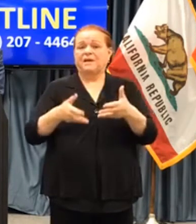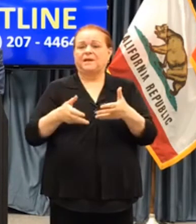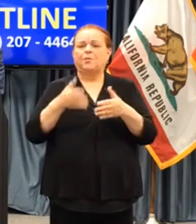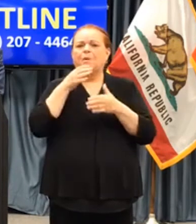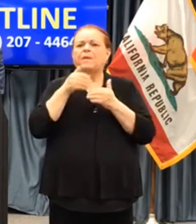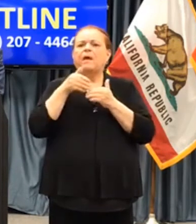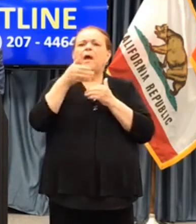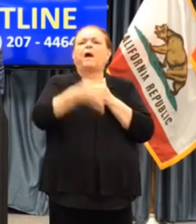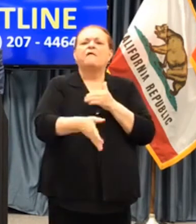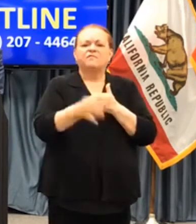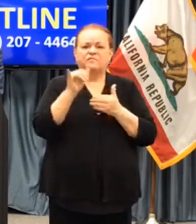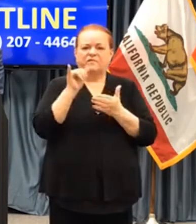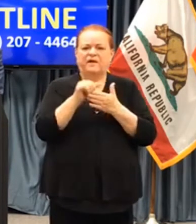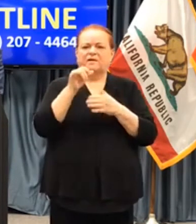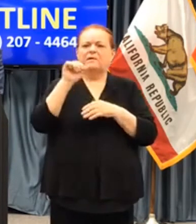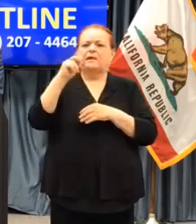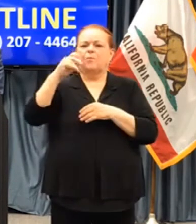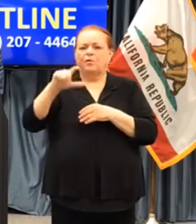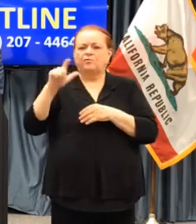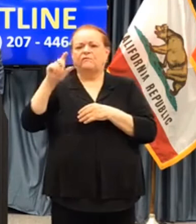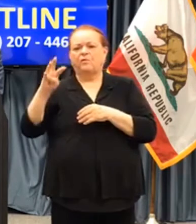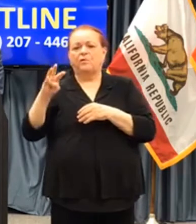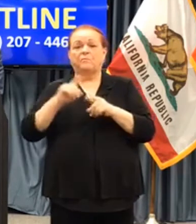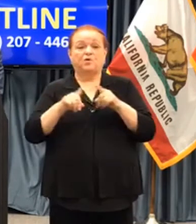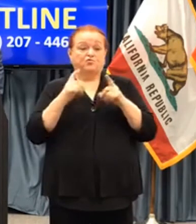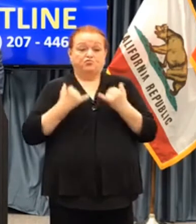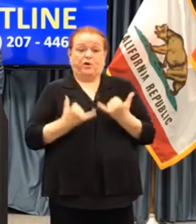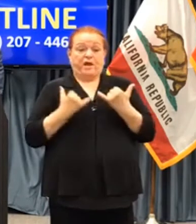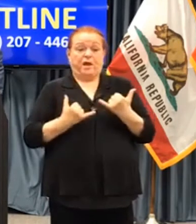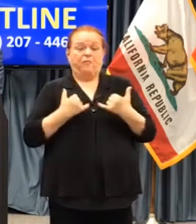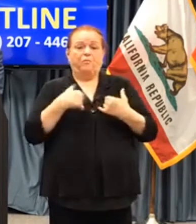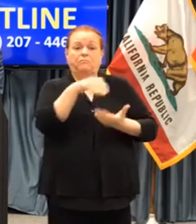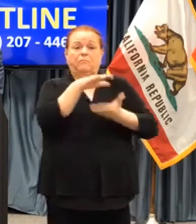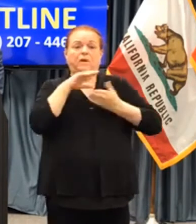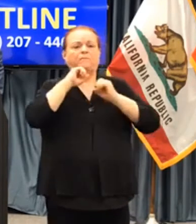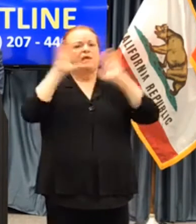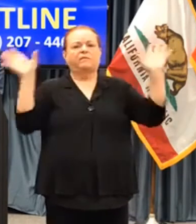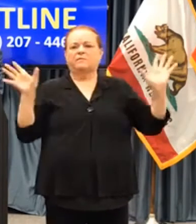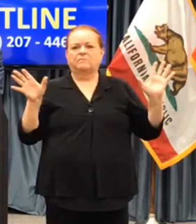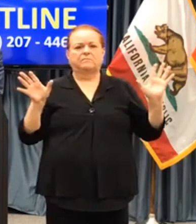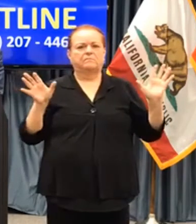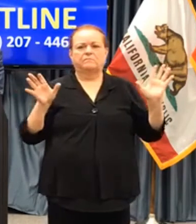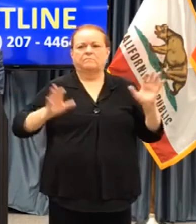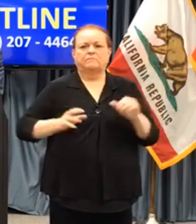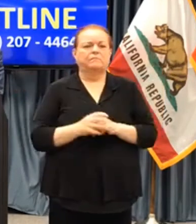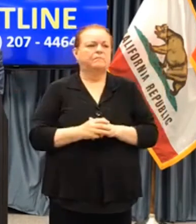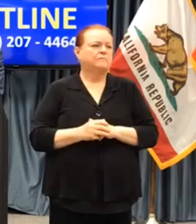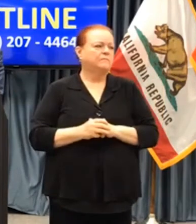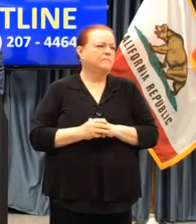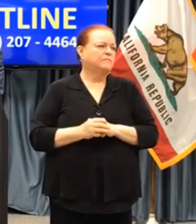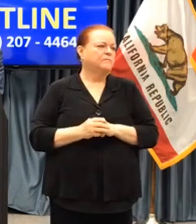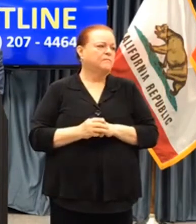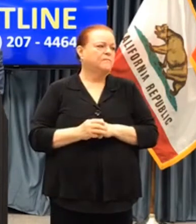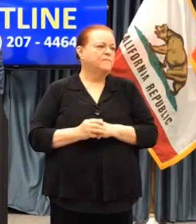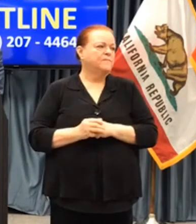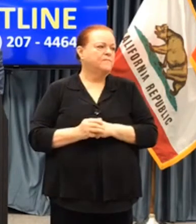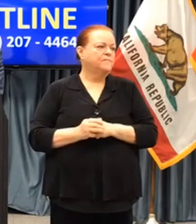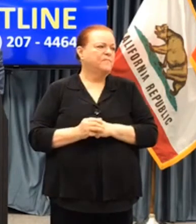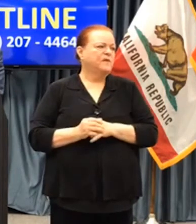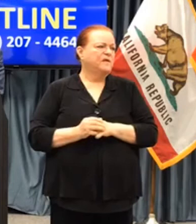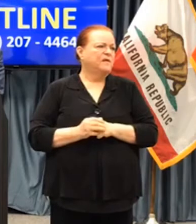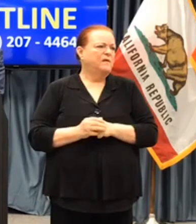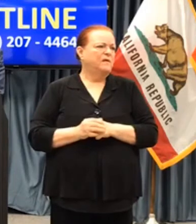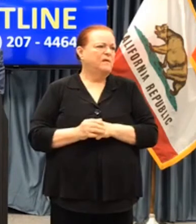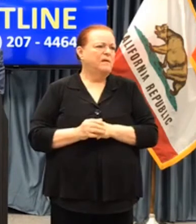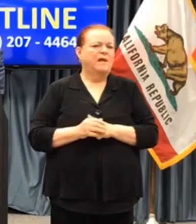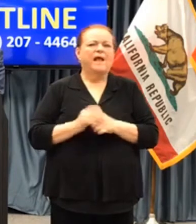and see. But as of today, we have not received any funding. Okay, thank you. And then the lawsuit that Laguna